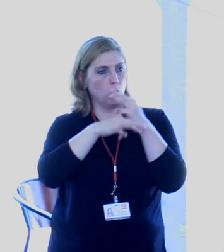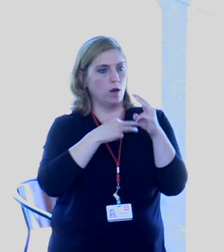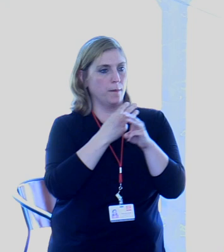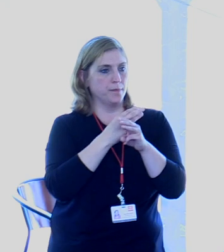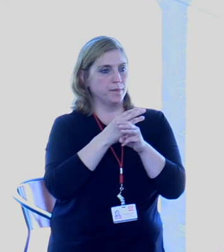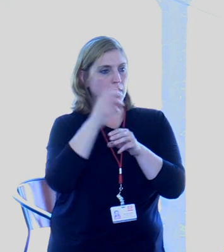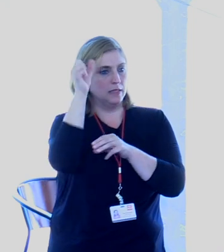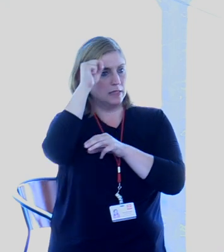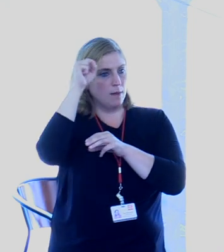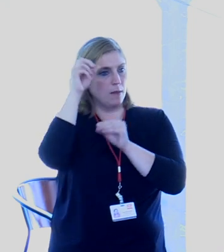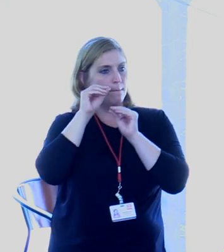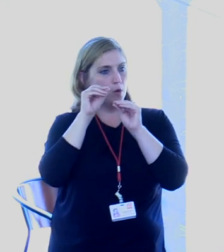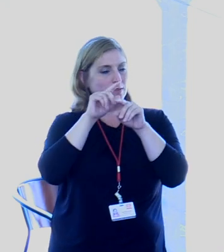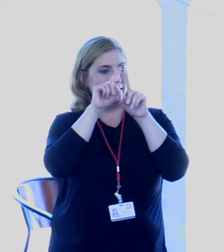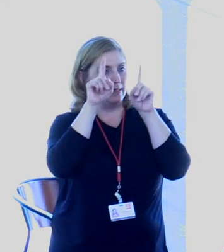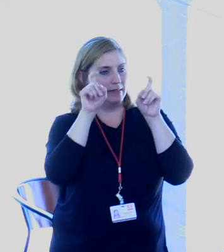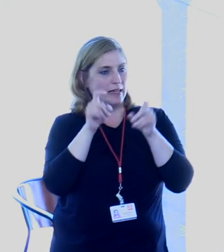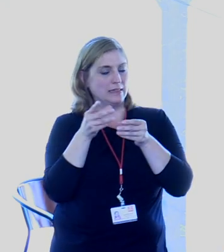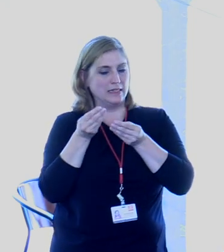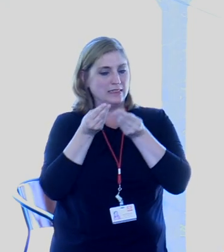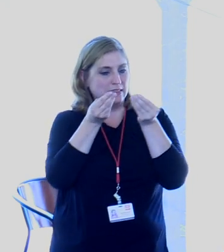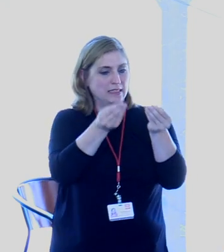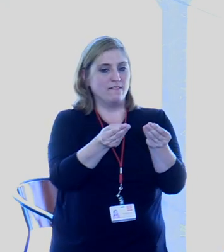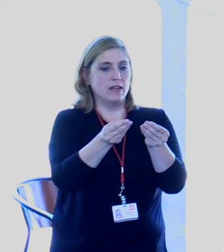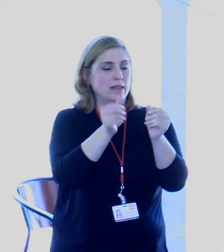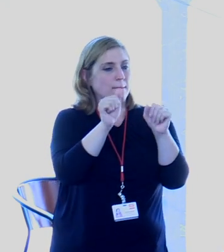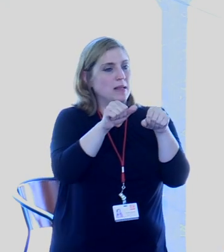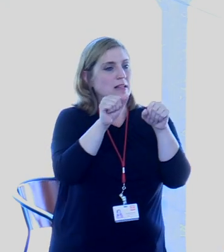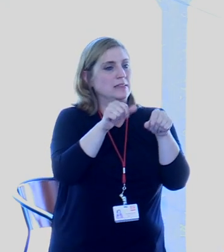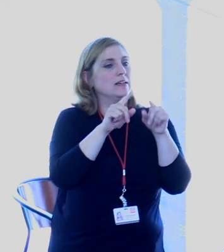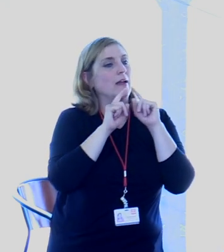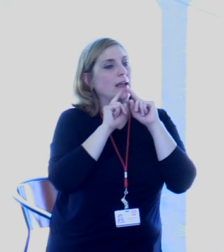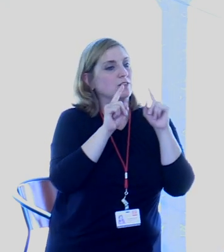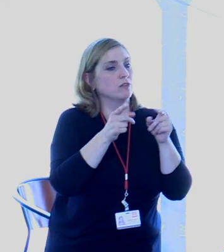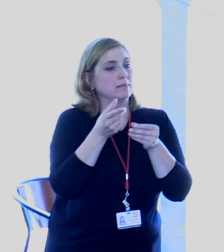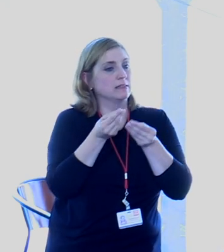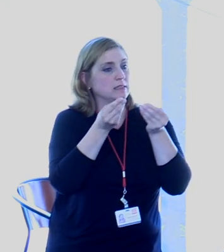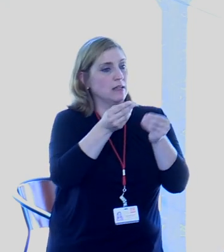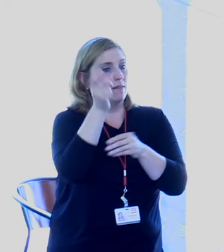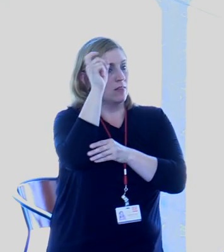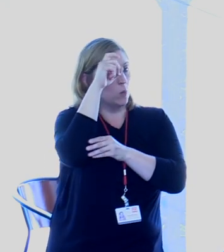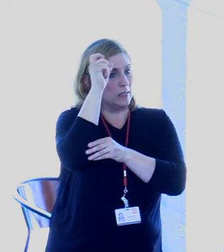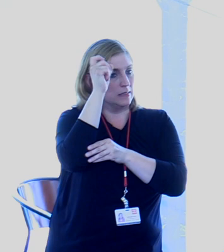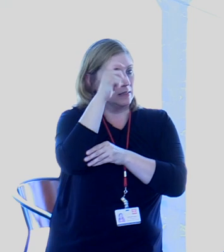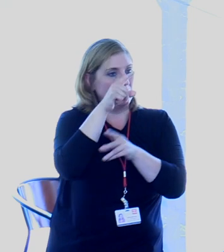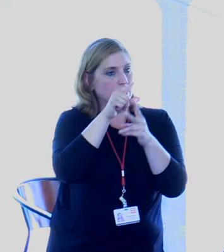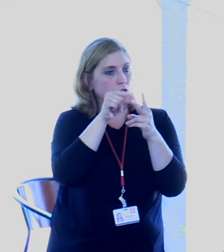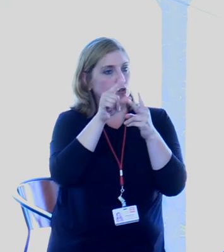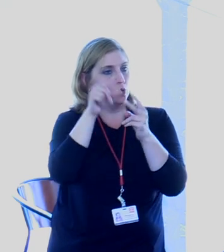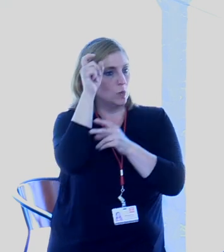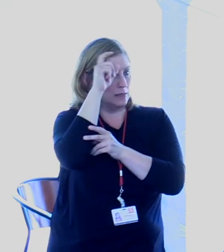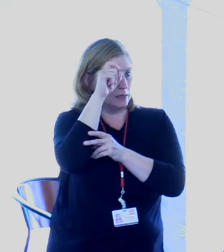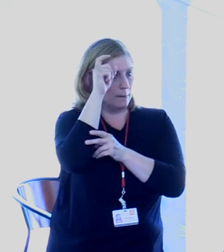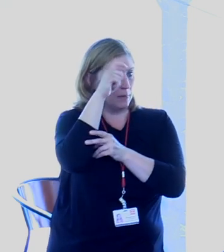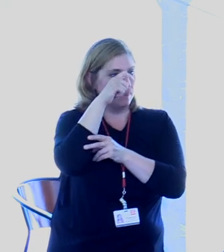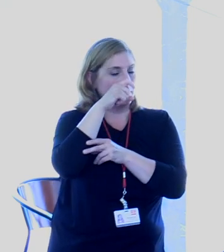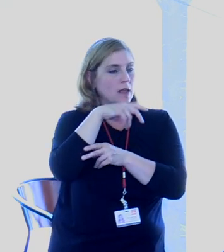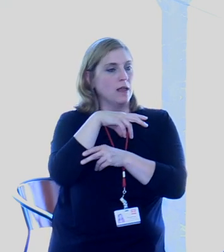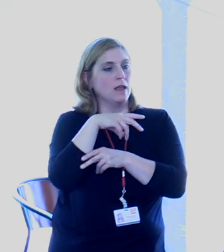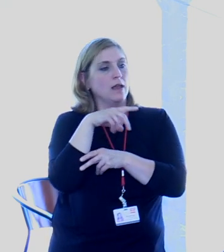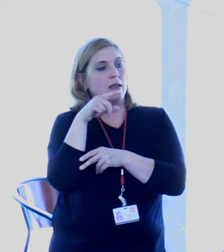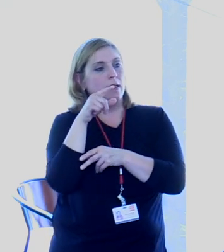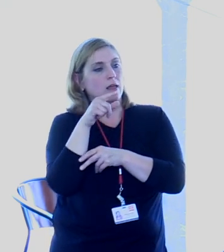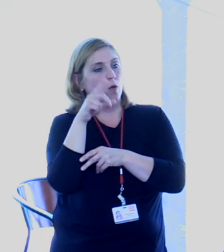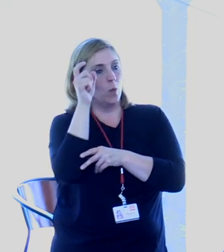Solomon is put to the test, and he's already given the ability to answer. He's given the wisdom to choose wisdom. The